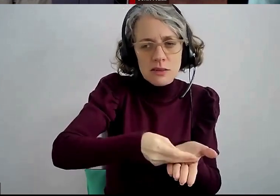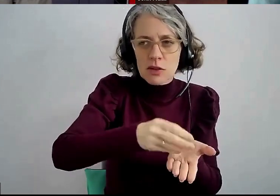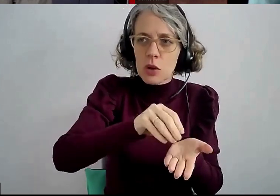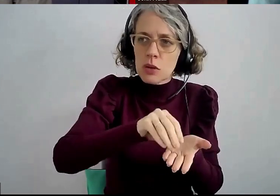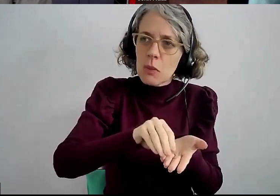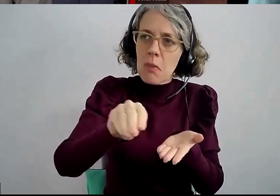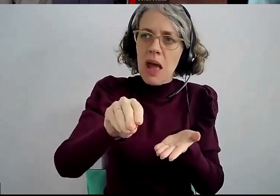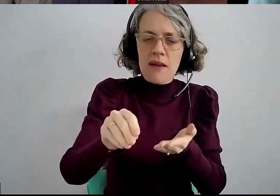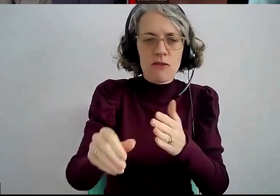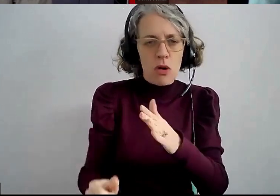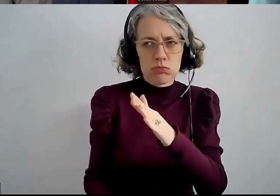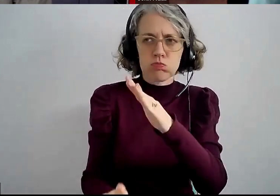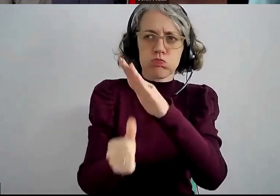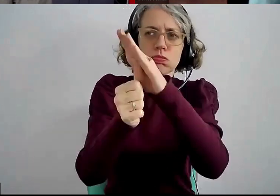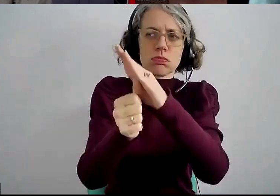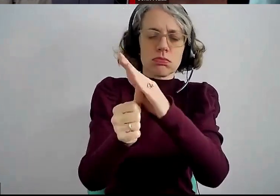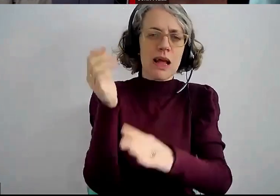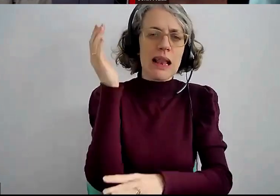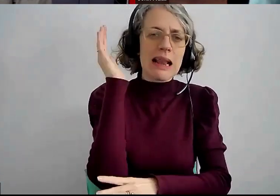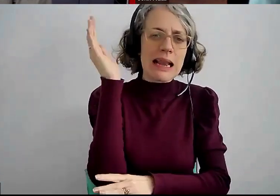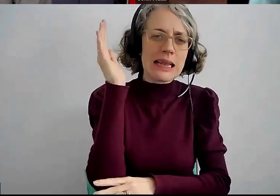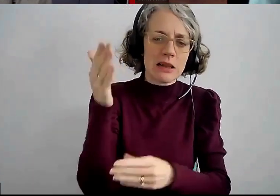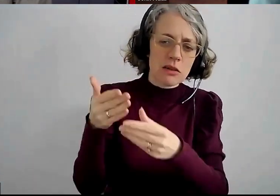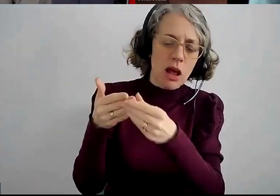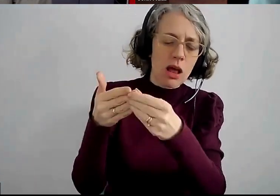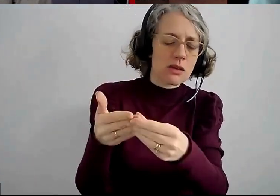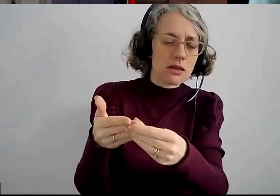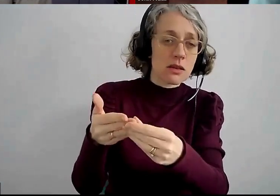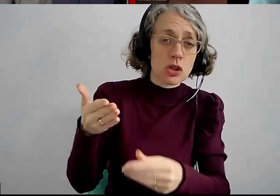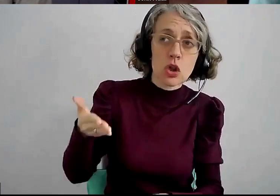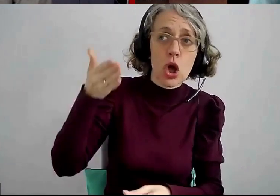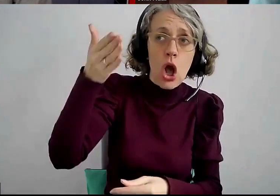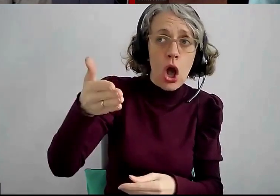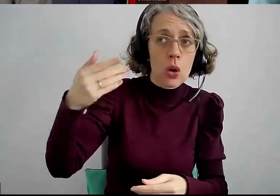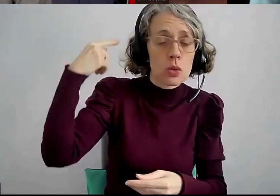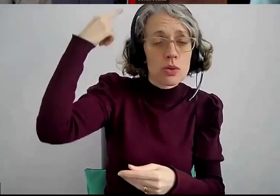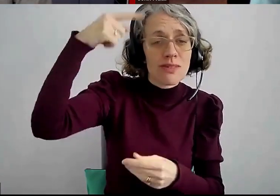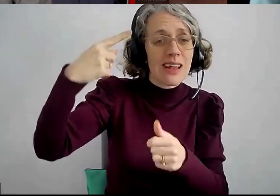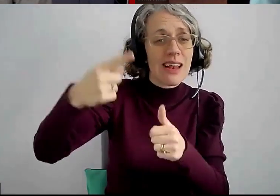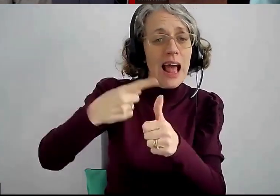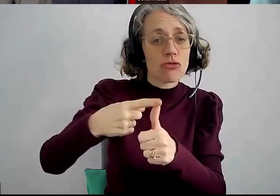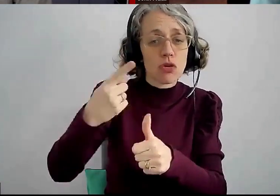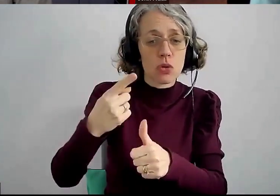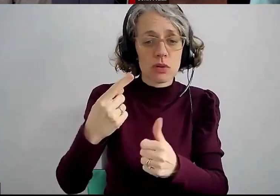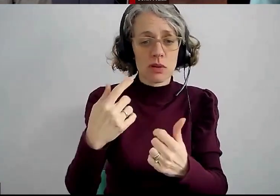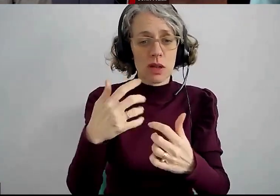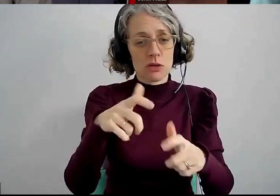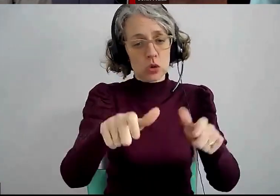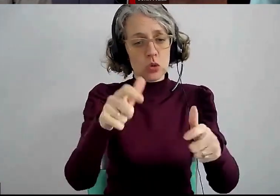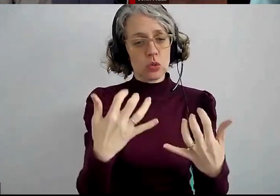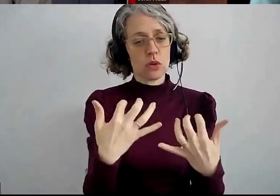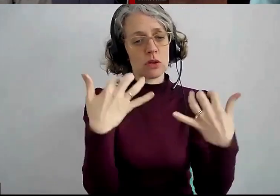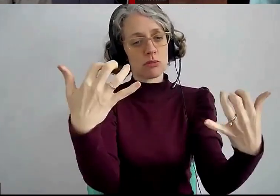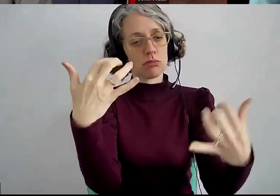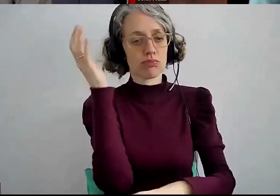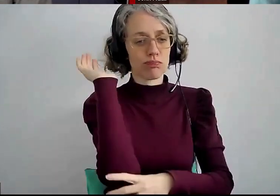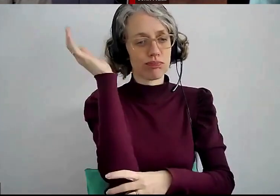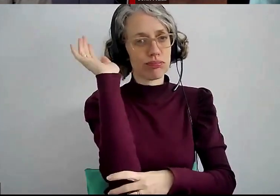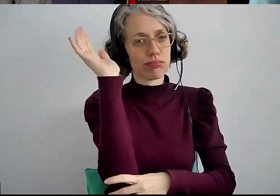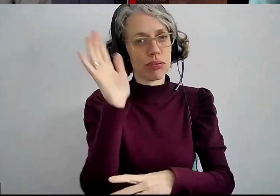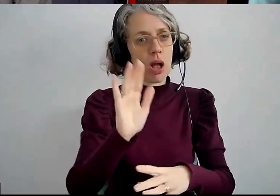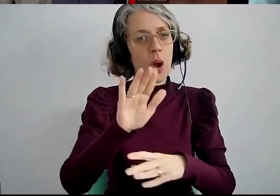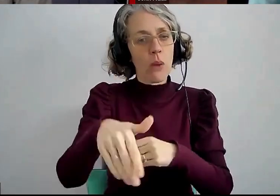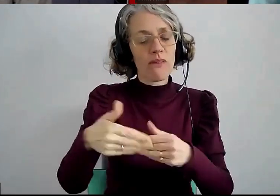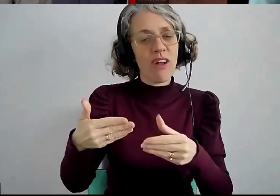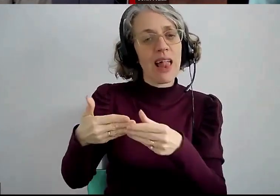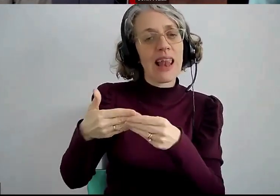eminent leaders to go up to St Andrews and talk to the students on leadership.